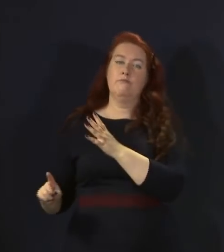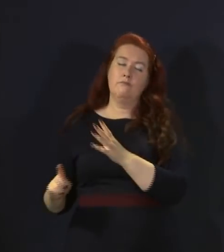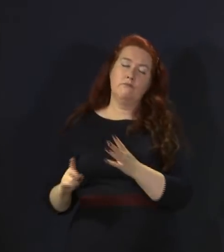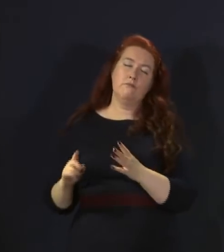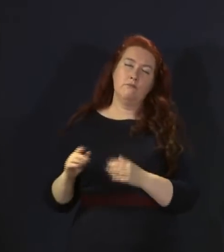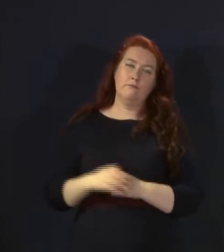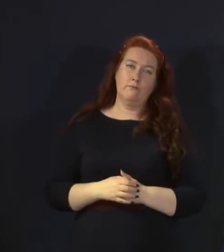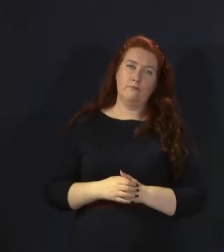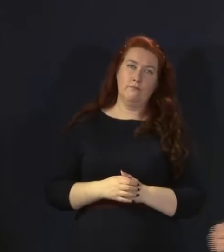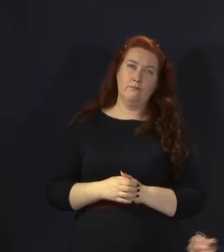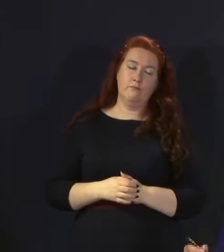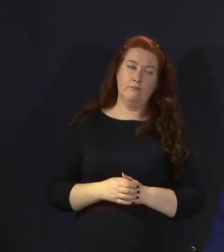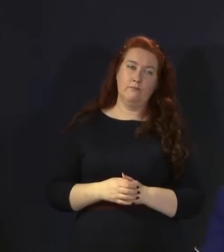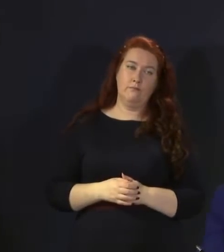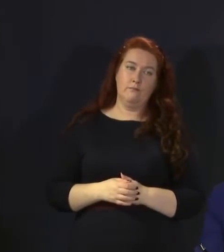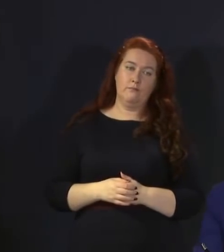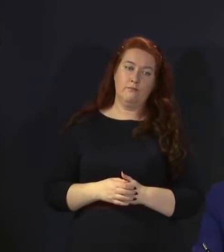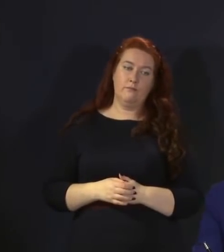situation initially.